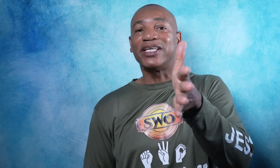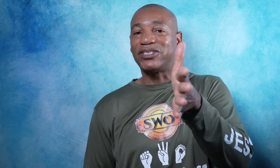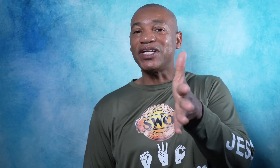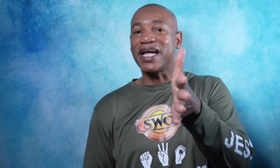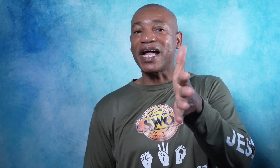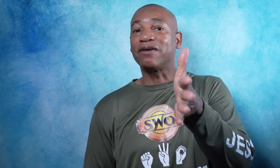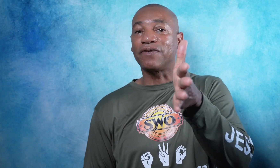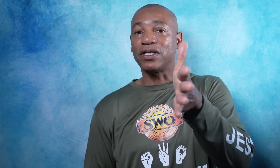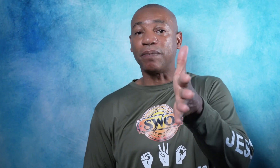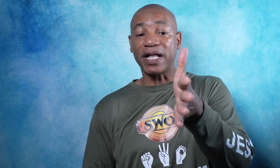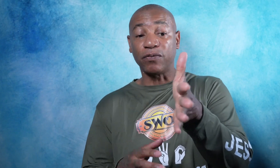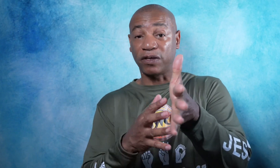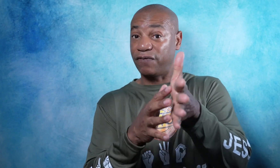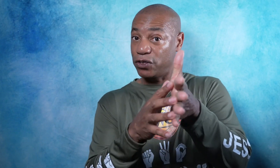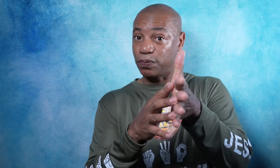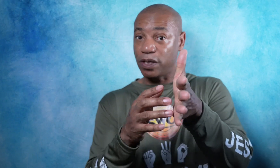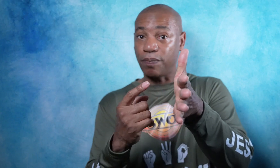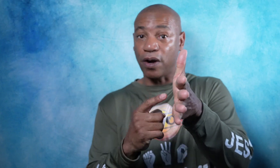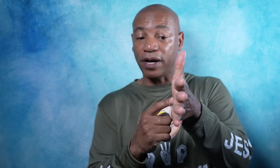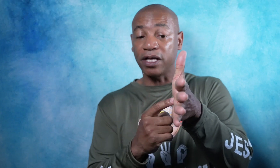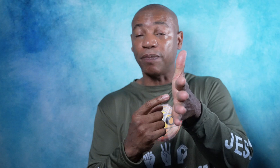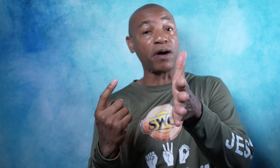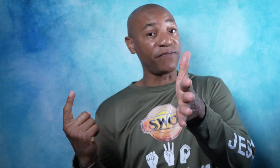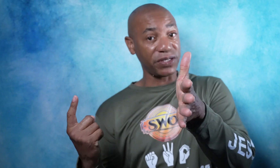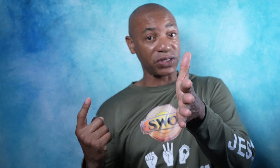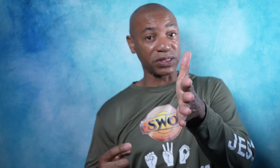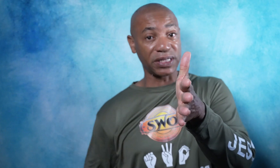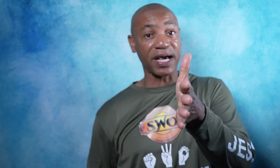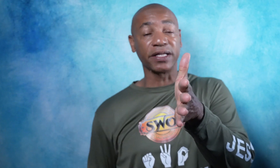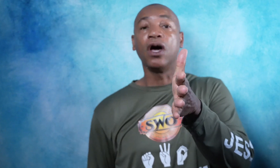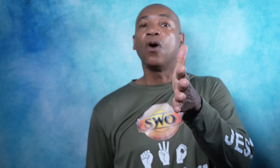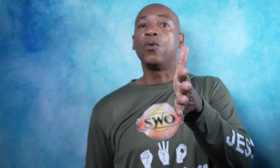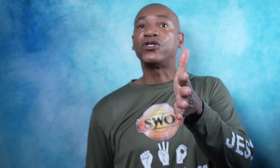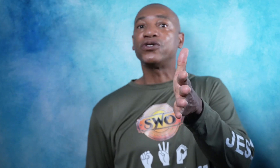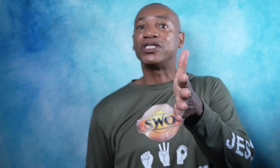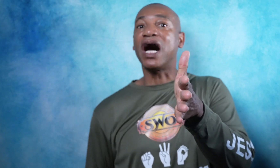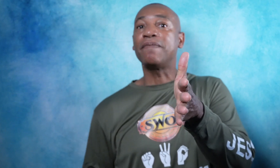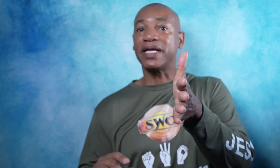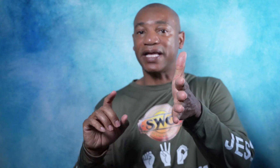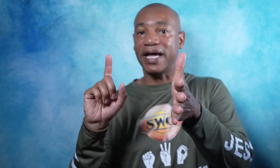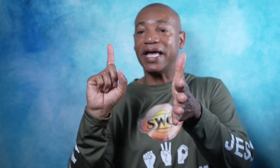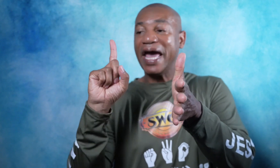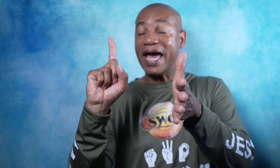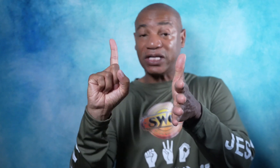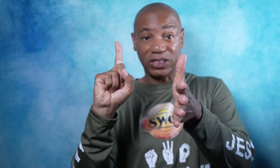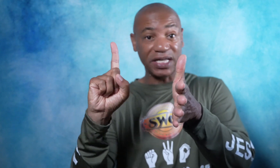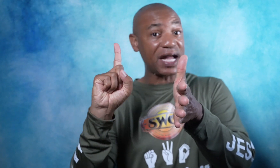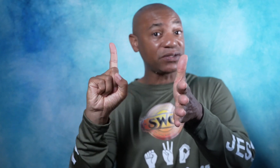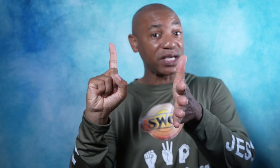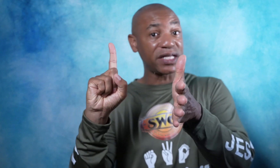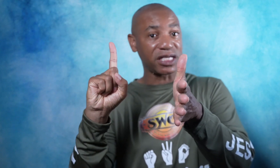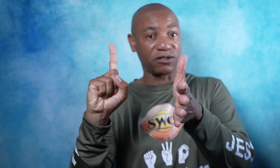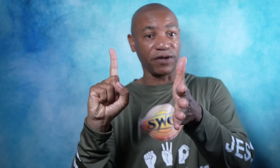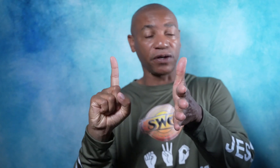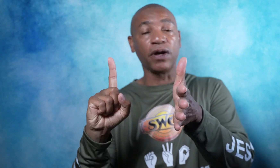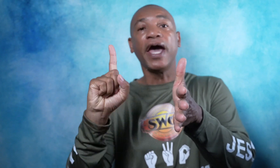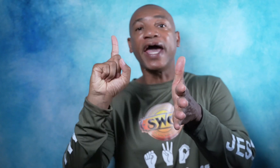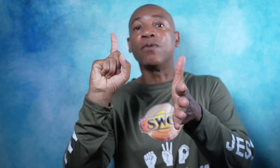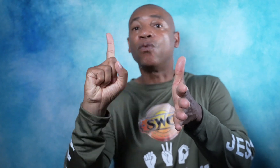extend that out in front of the body with the fingers spread apart and the palm facing the side. With your dominant hand, extend out the index finger, and with